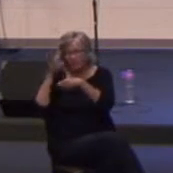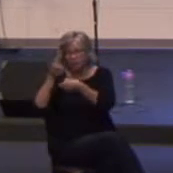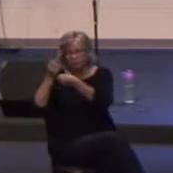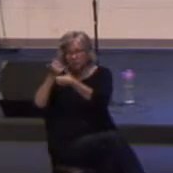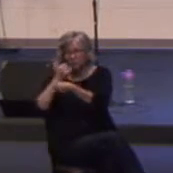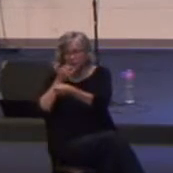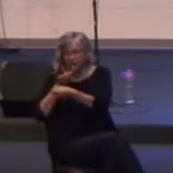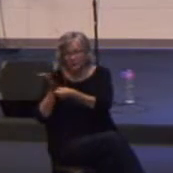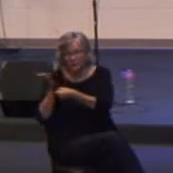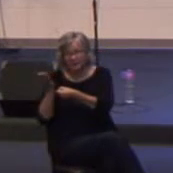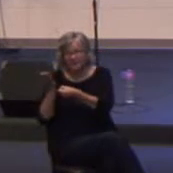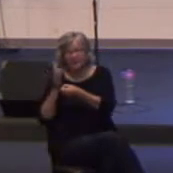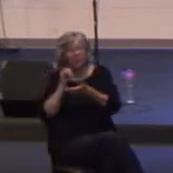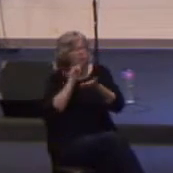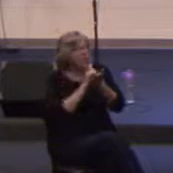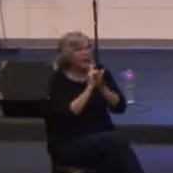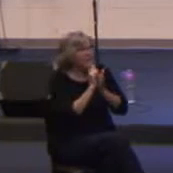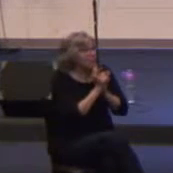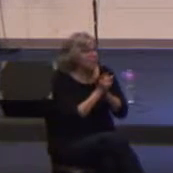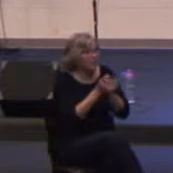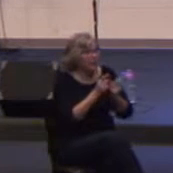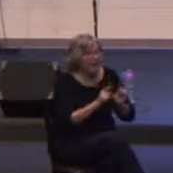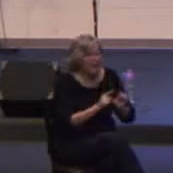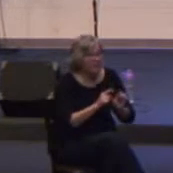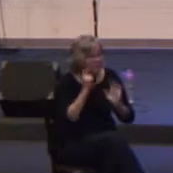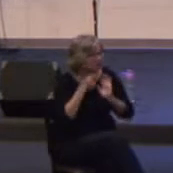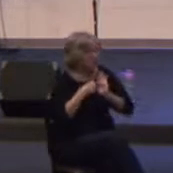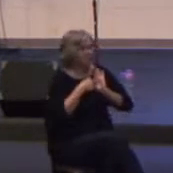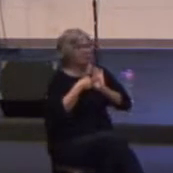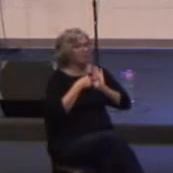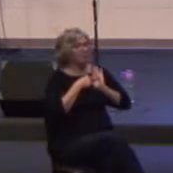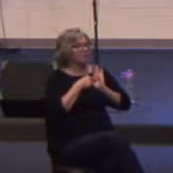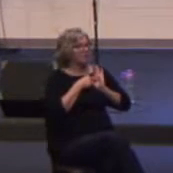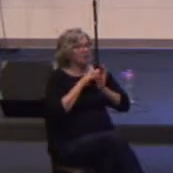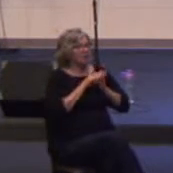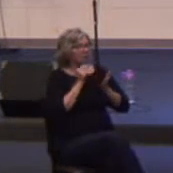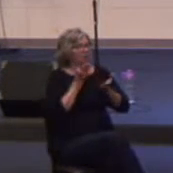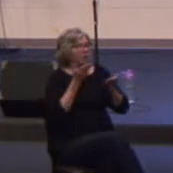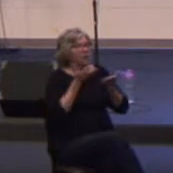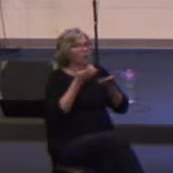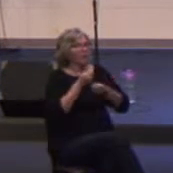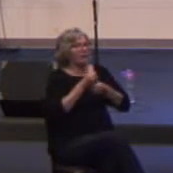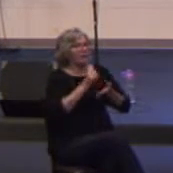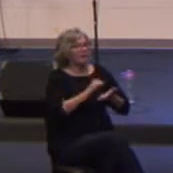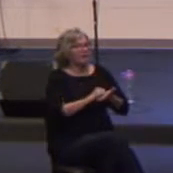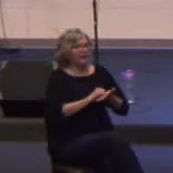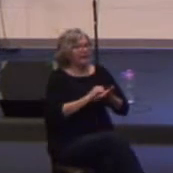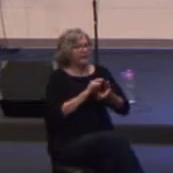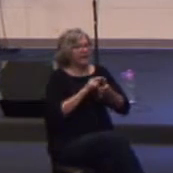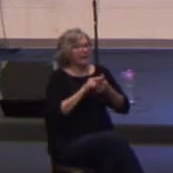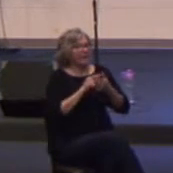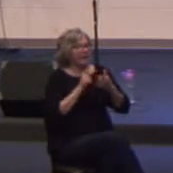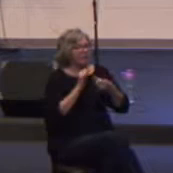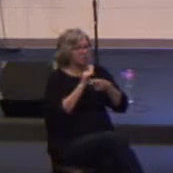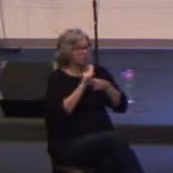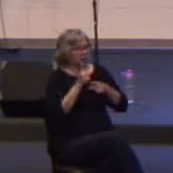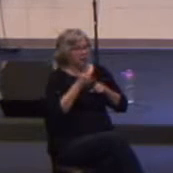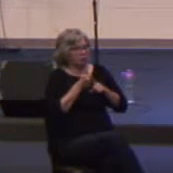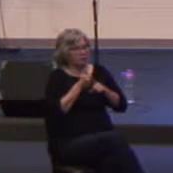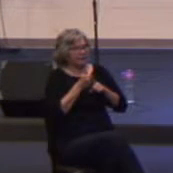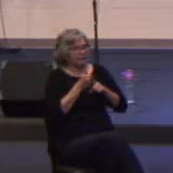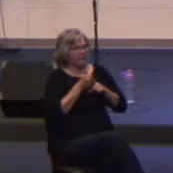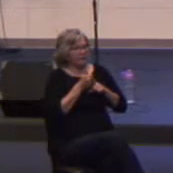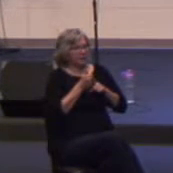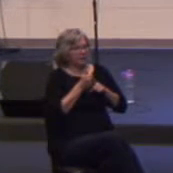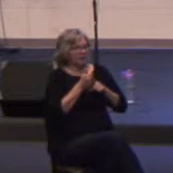say, in that moment, learn what it is to train yourself to turn away from those false gods again and